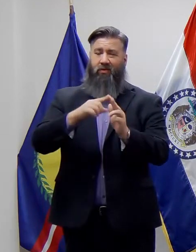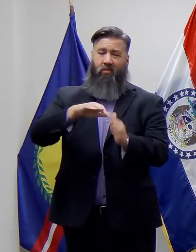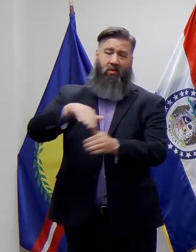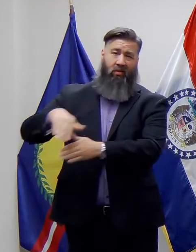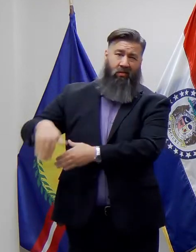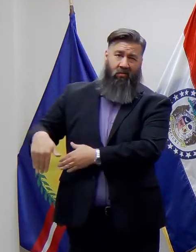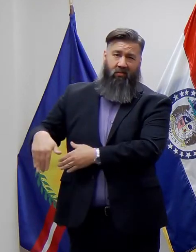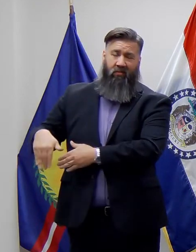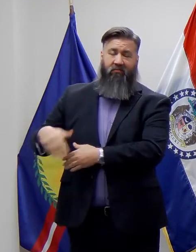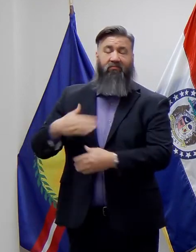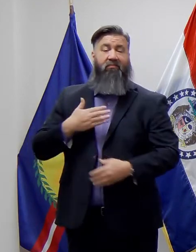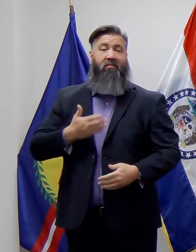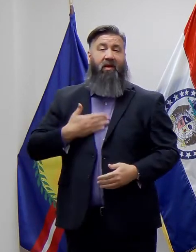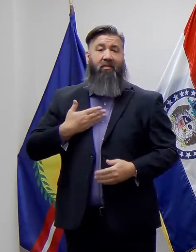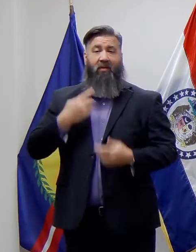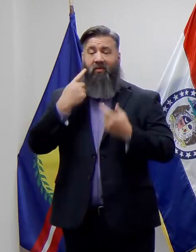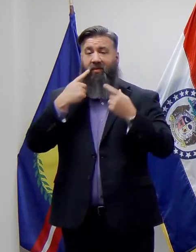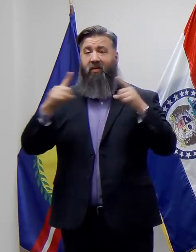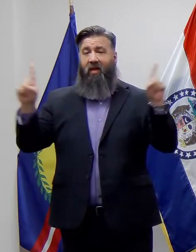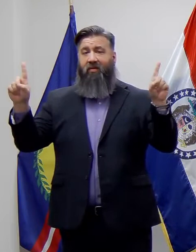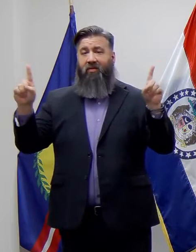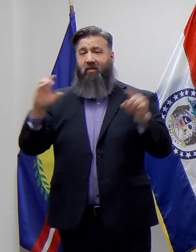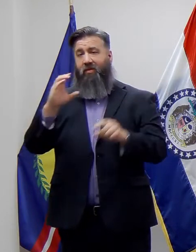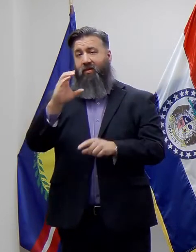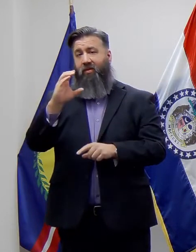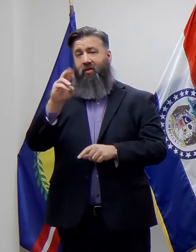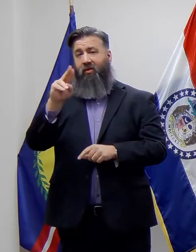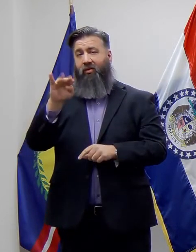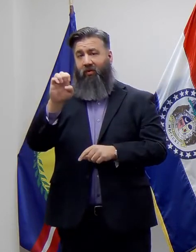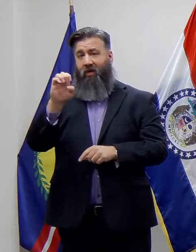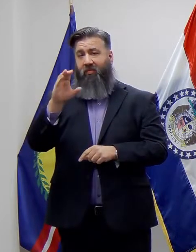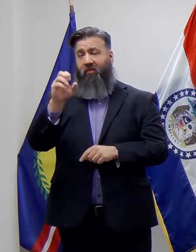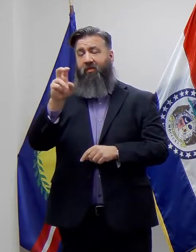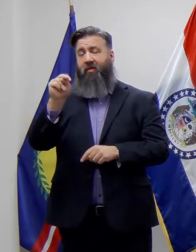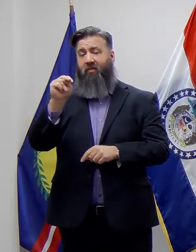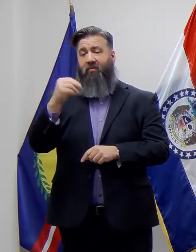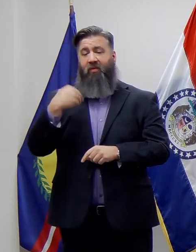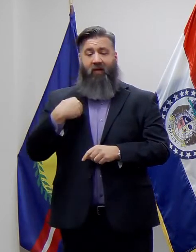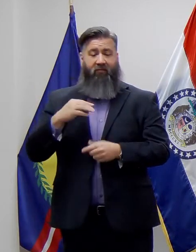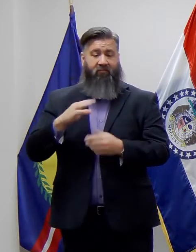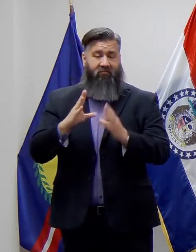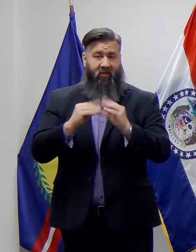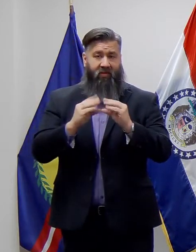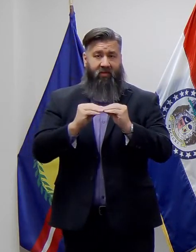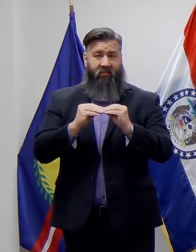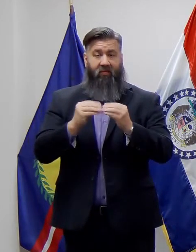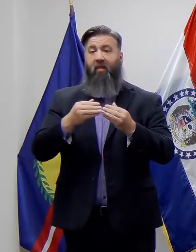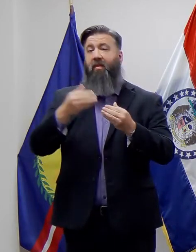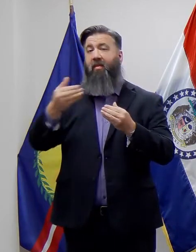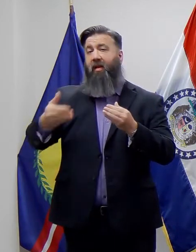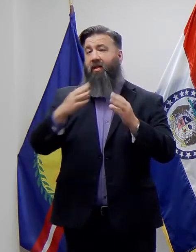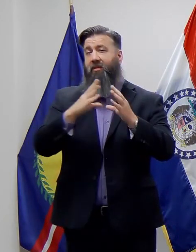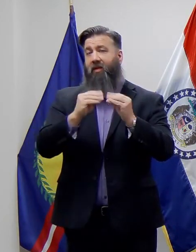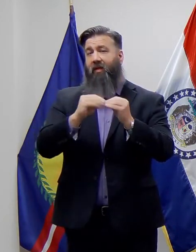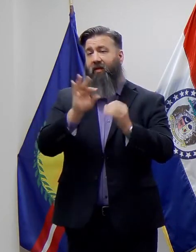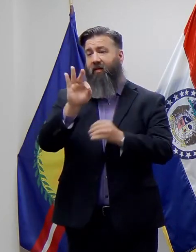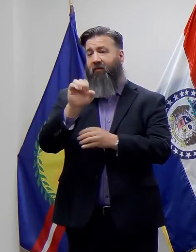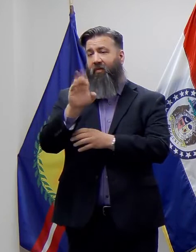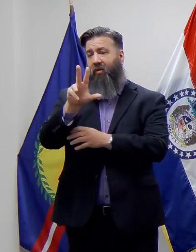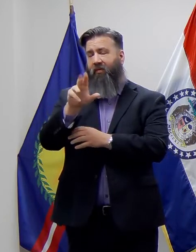pleased to announce that the Crime Commission will again hold meetings, and our next meeting will be February